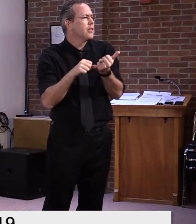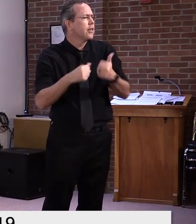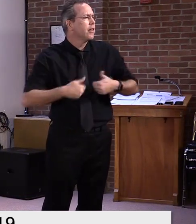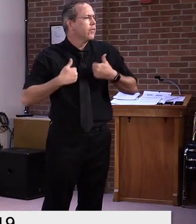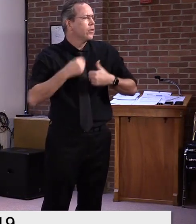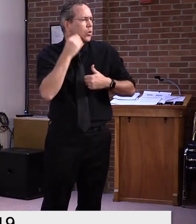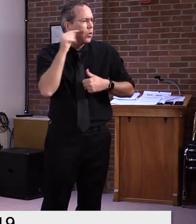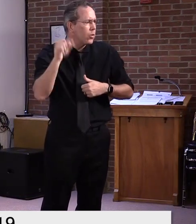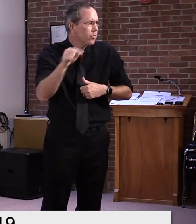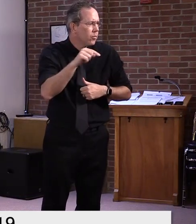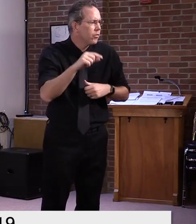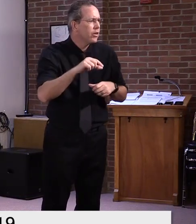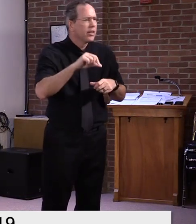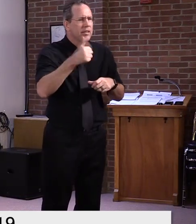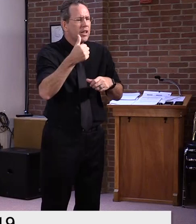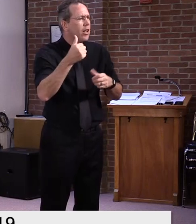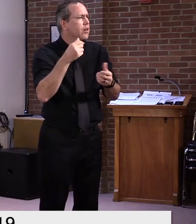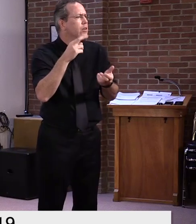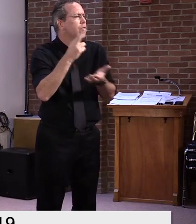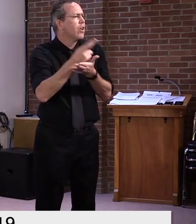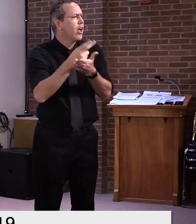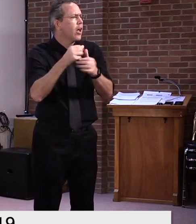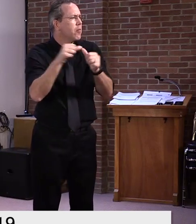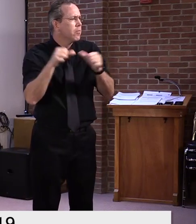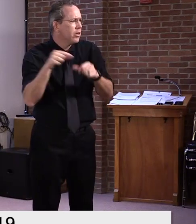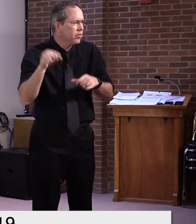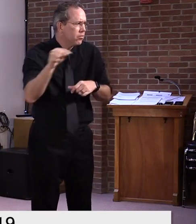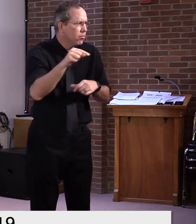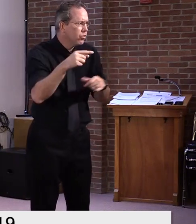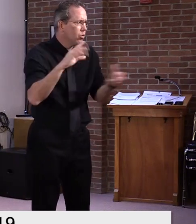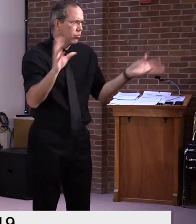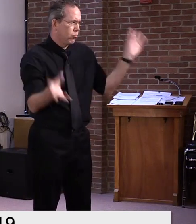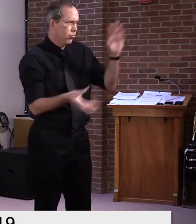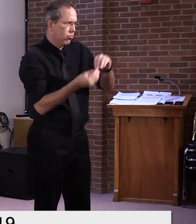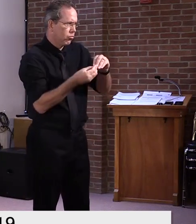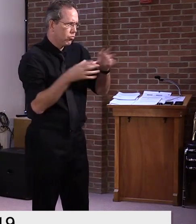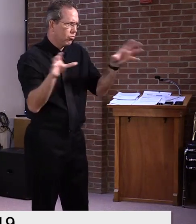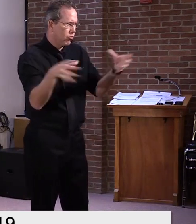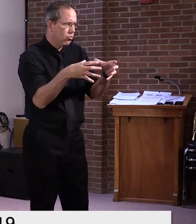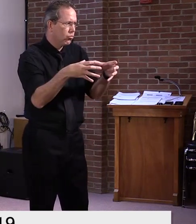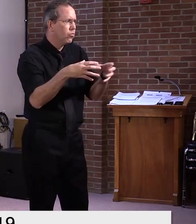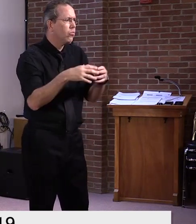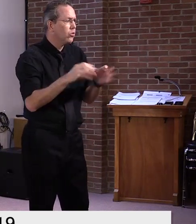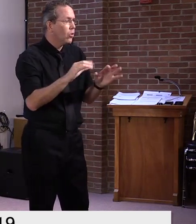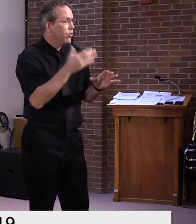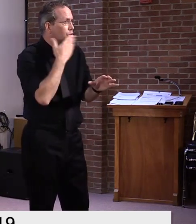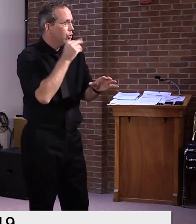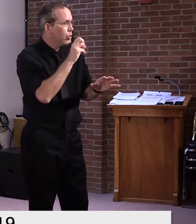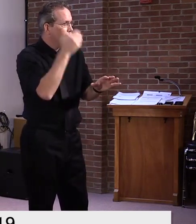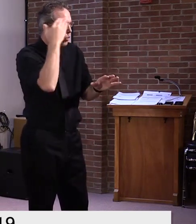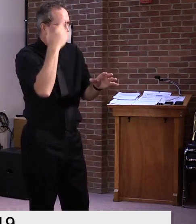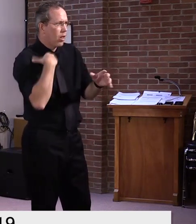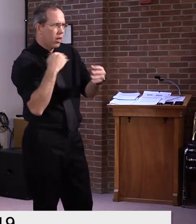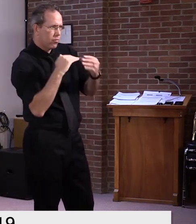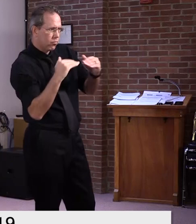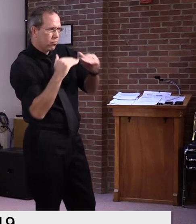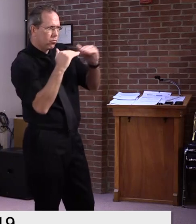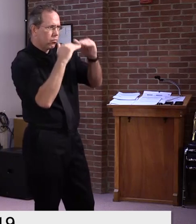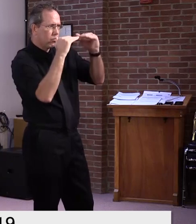10 residential care homes are in phase 3, which is good, by the way.